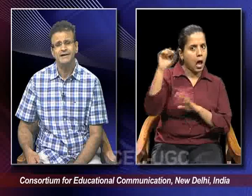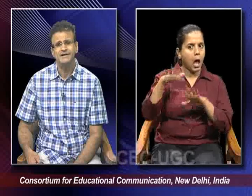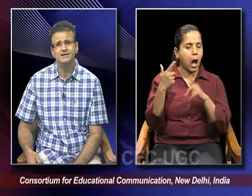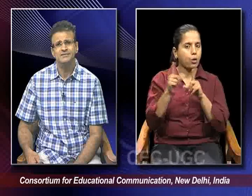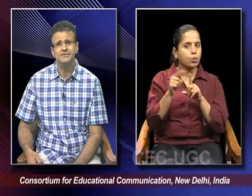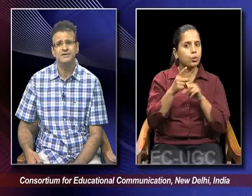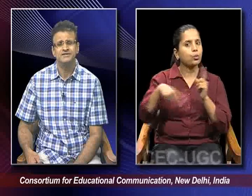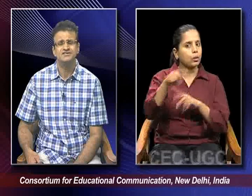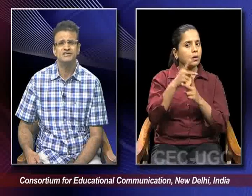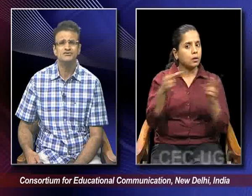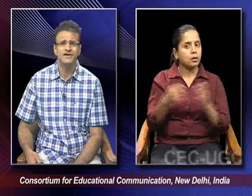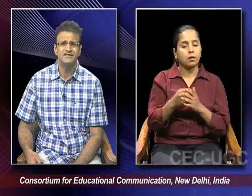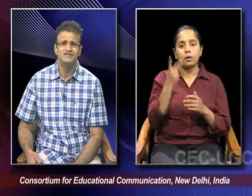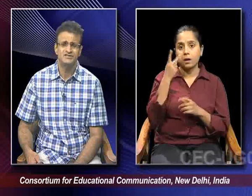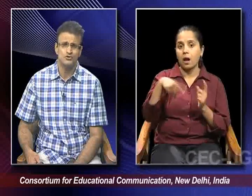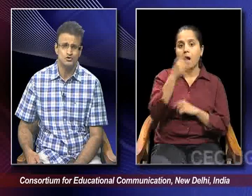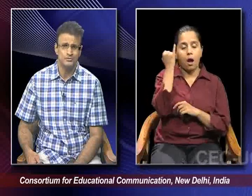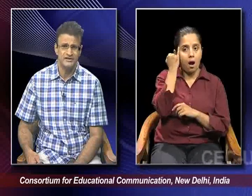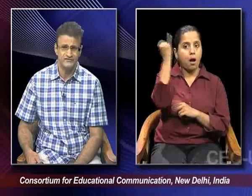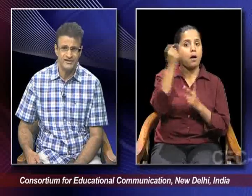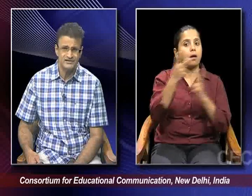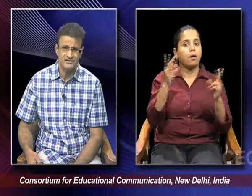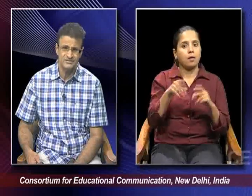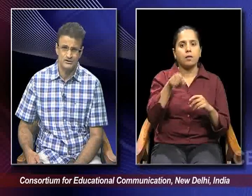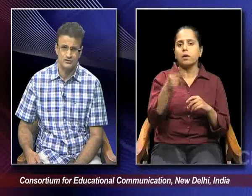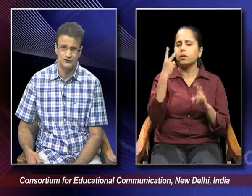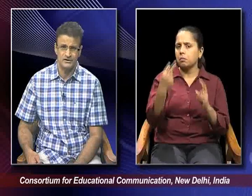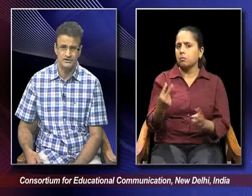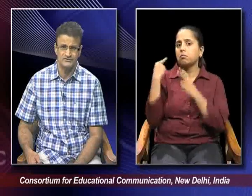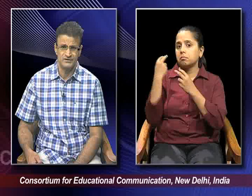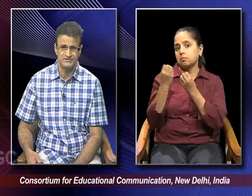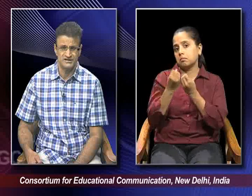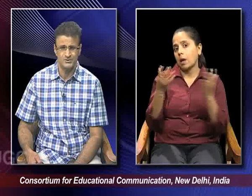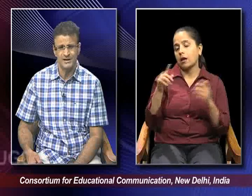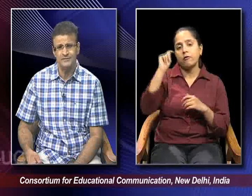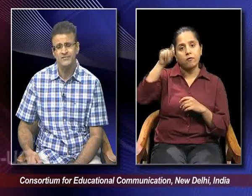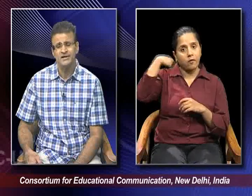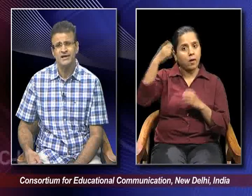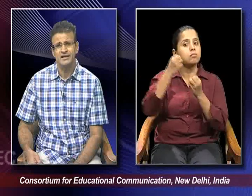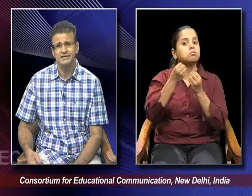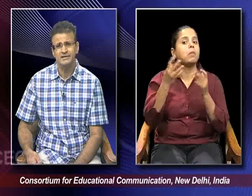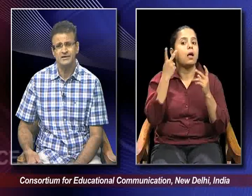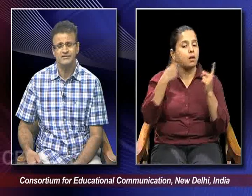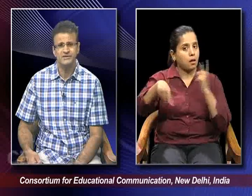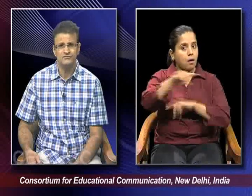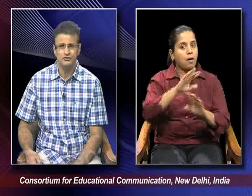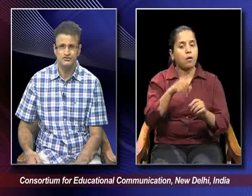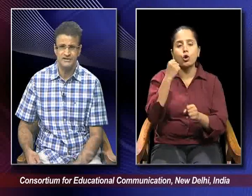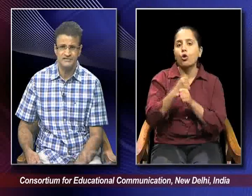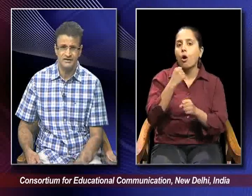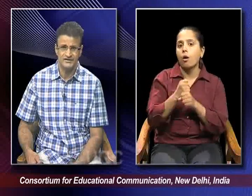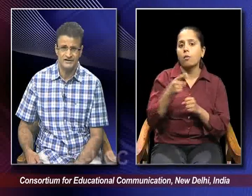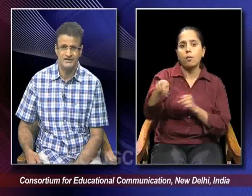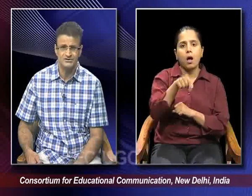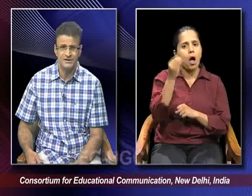And these kinds of ideas, they were also being reflected in many of the films as well. And the government was very